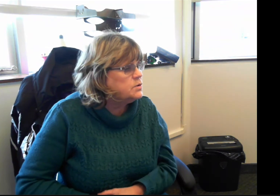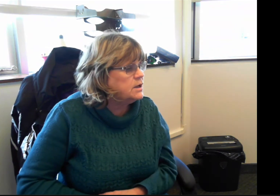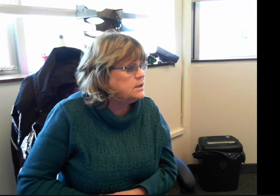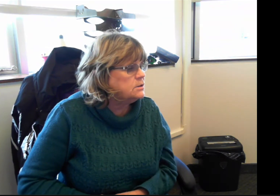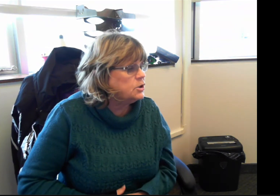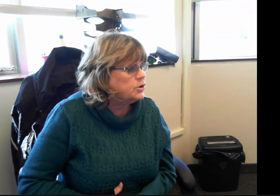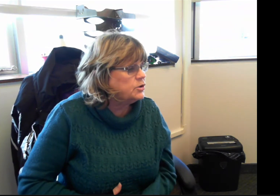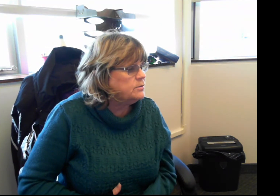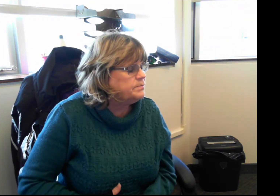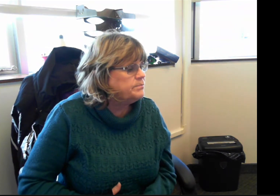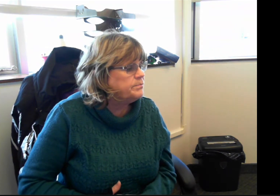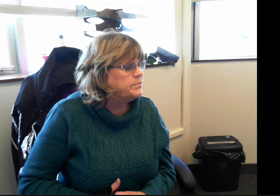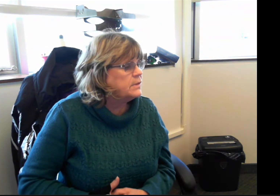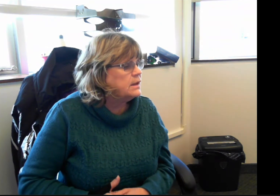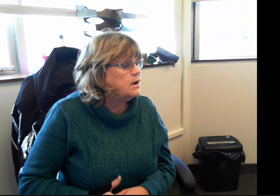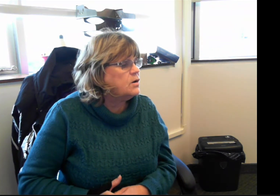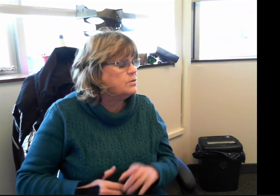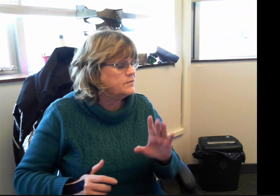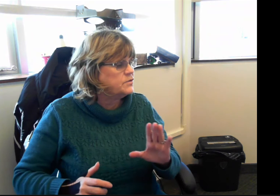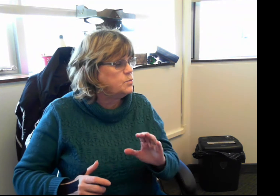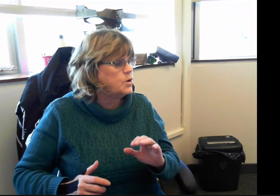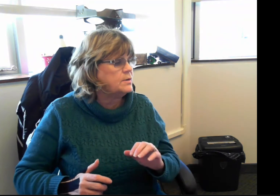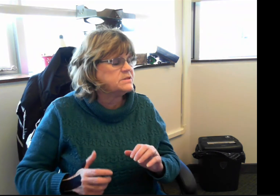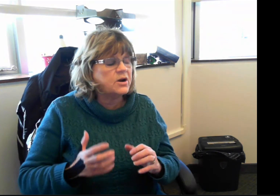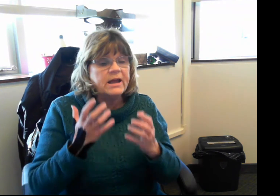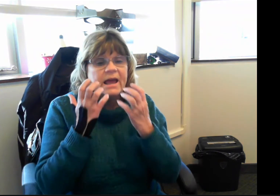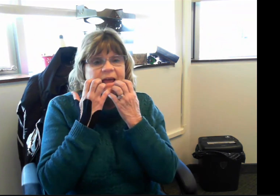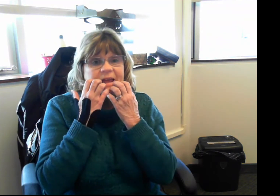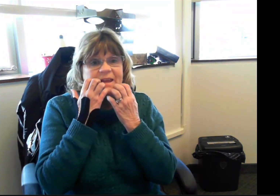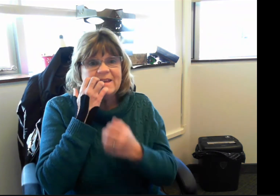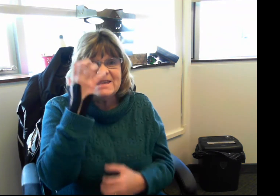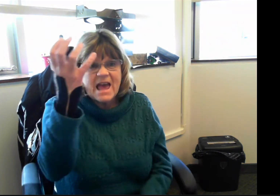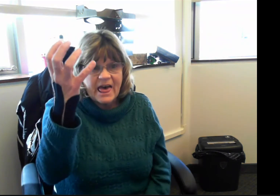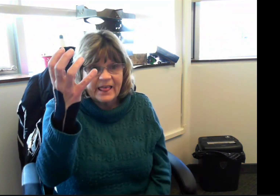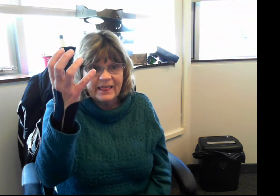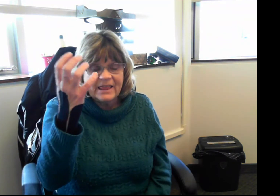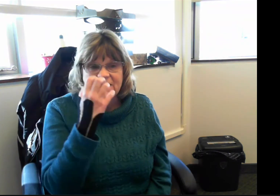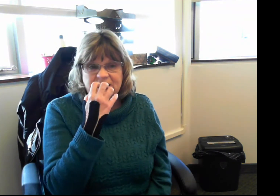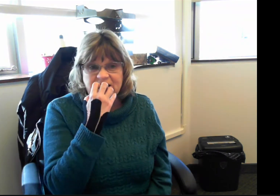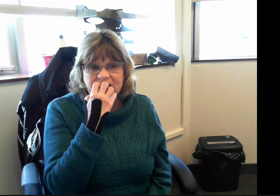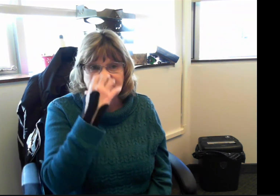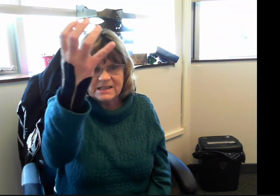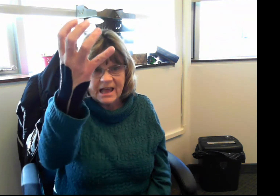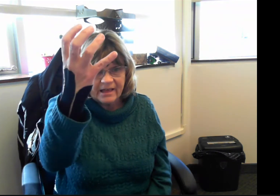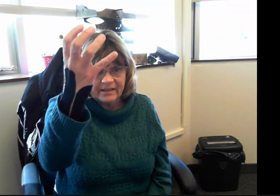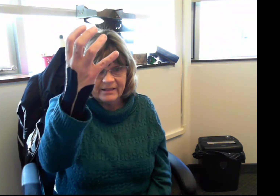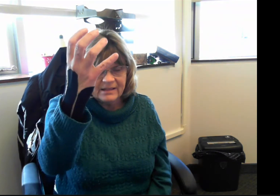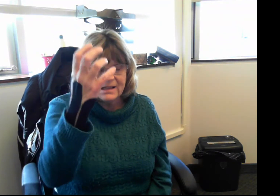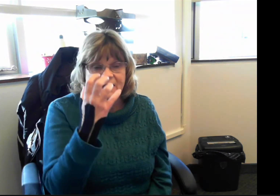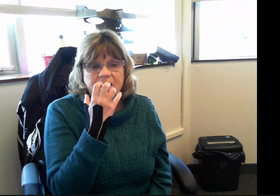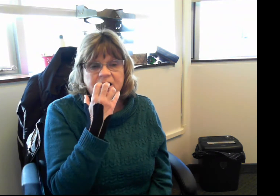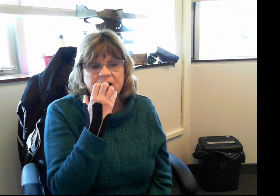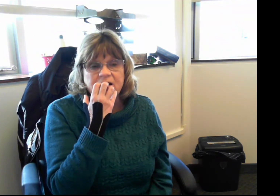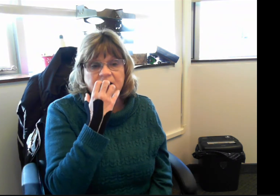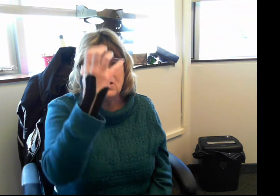we're going to learn, a few more, I'm sorry. Yell, yell.